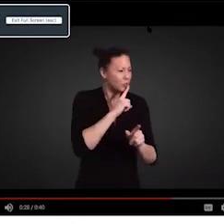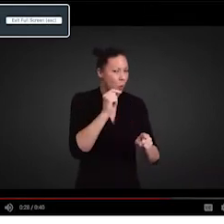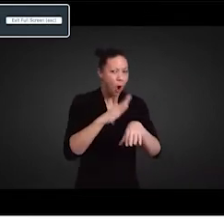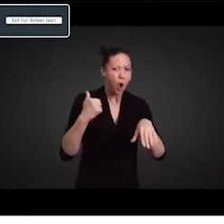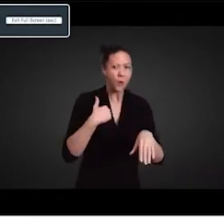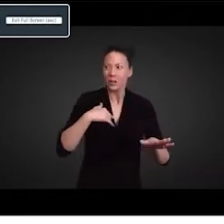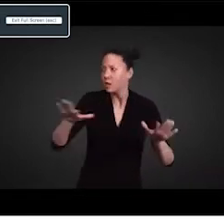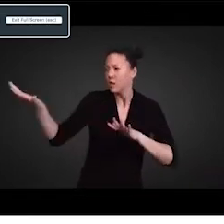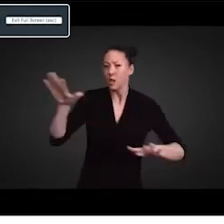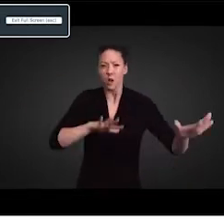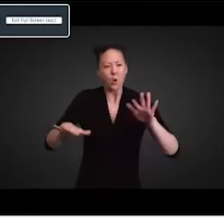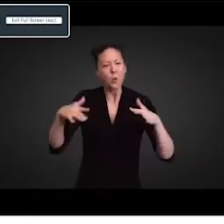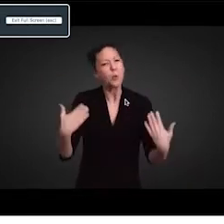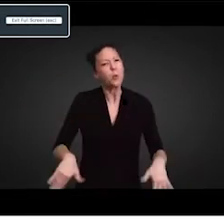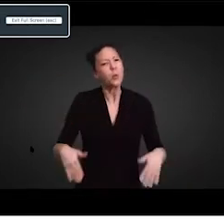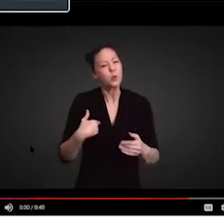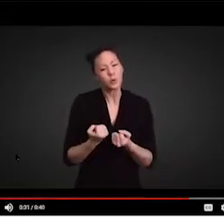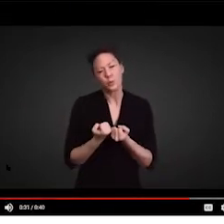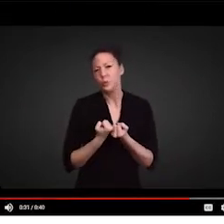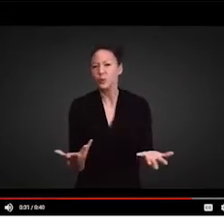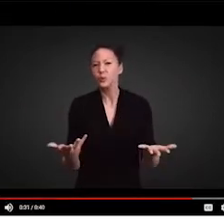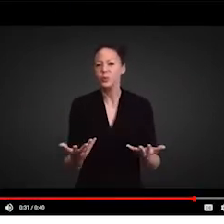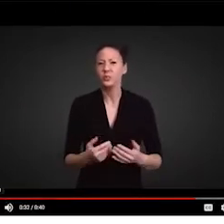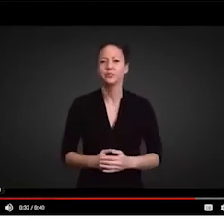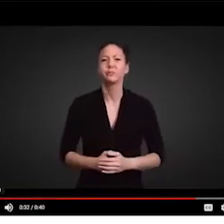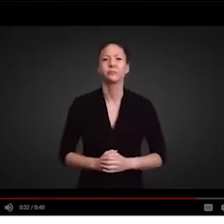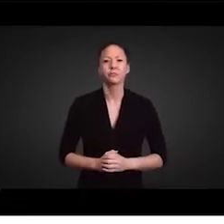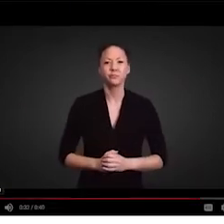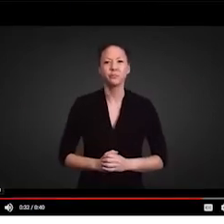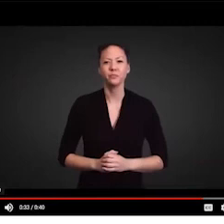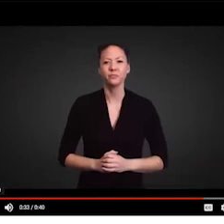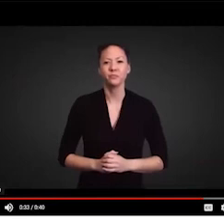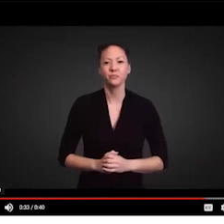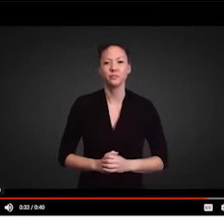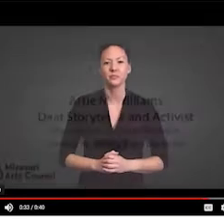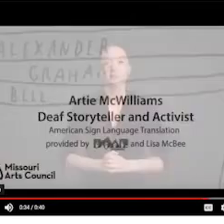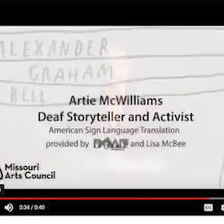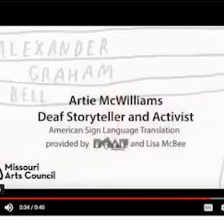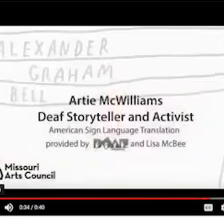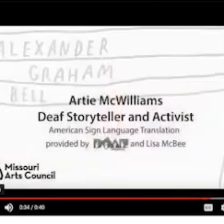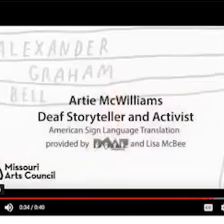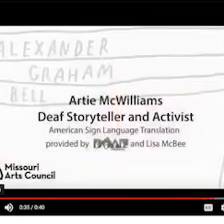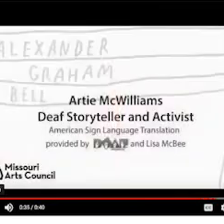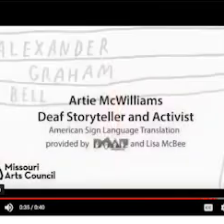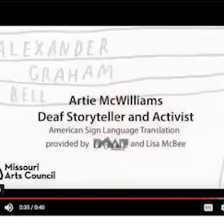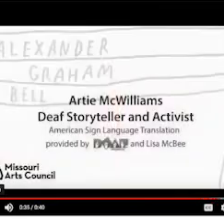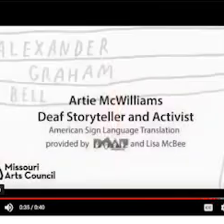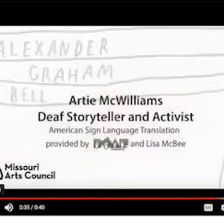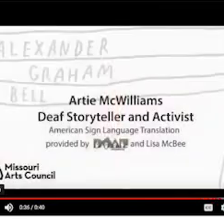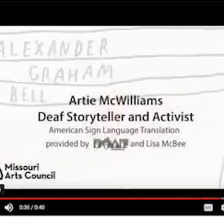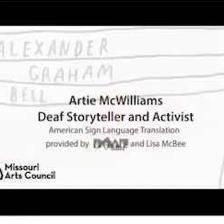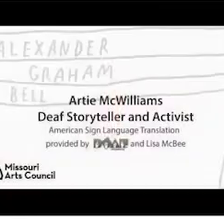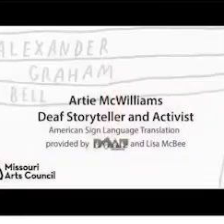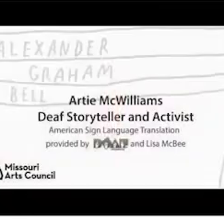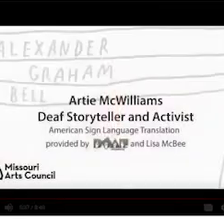playing, and I always have to be more alert. I feel as though I'm always being watched. If I miss people saying something, they look at